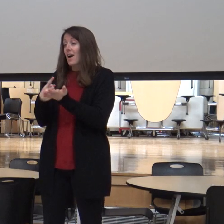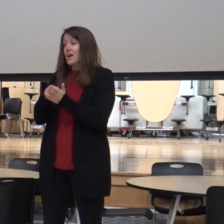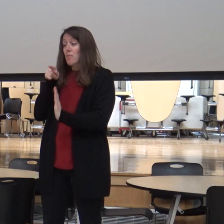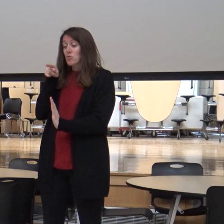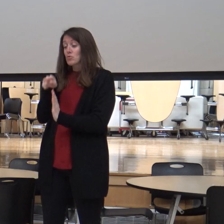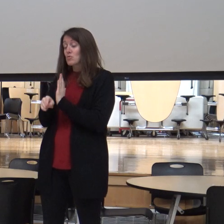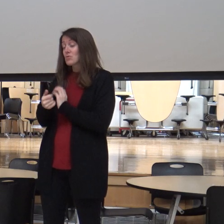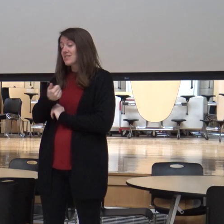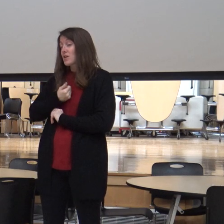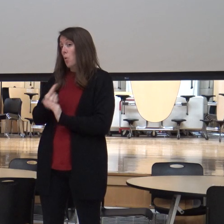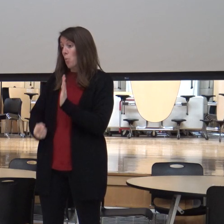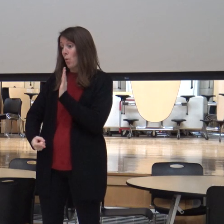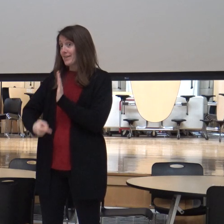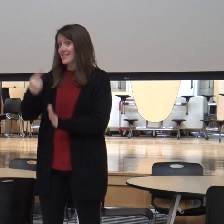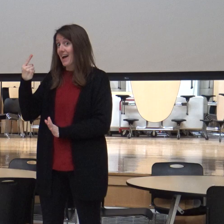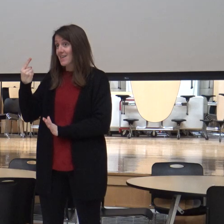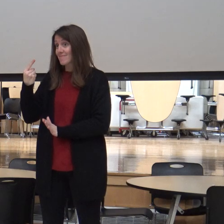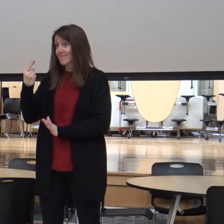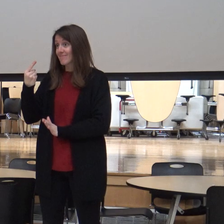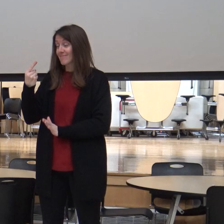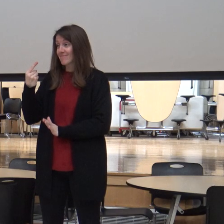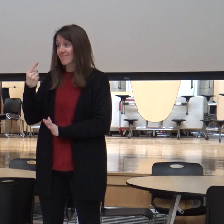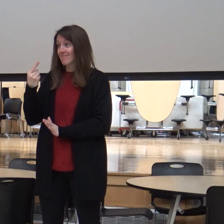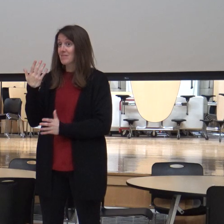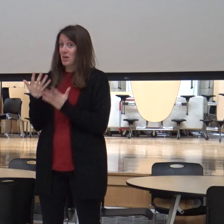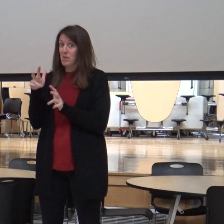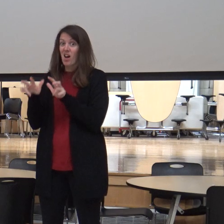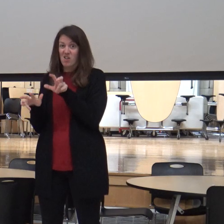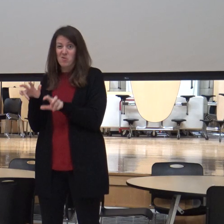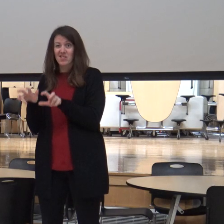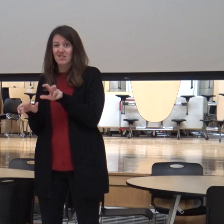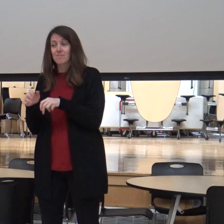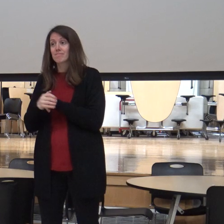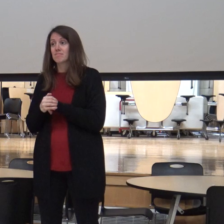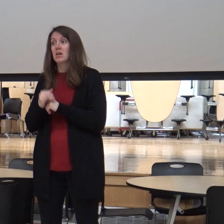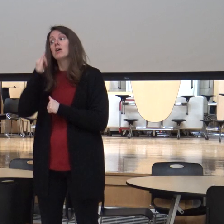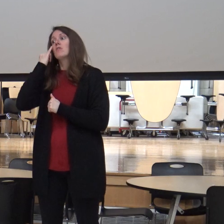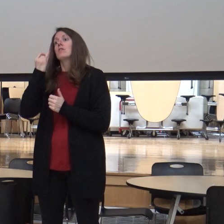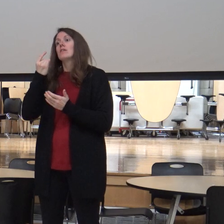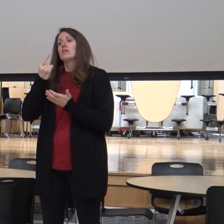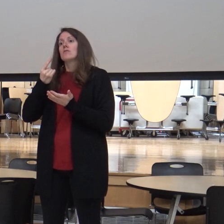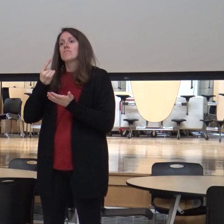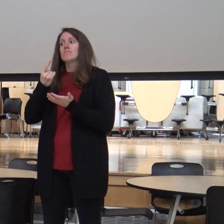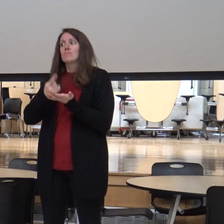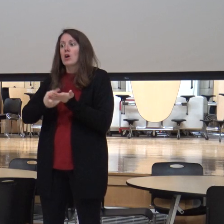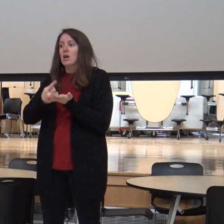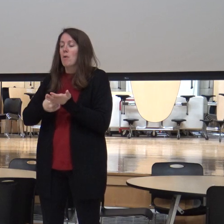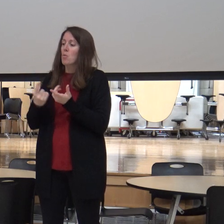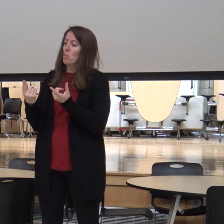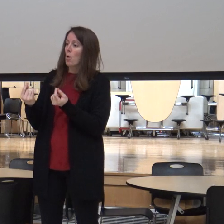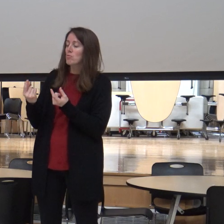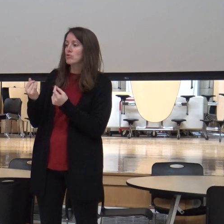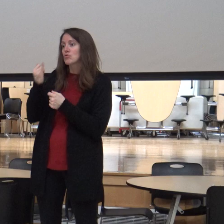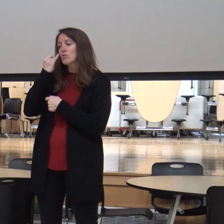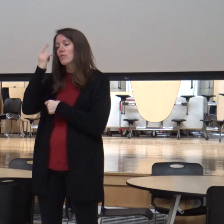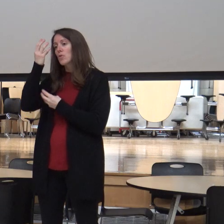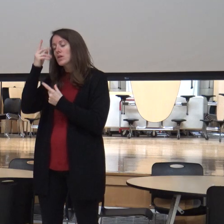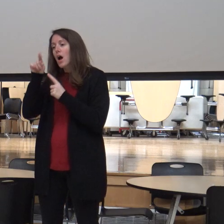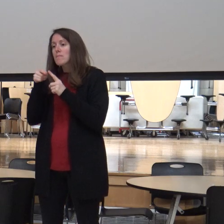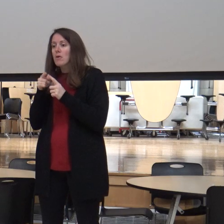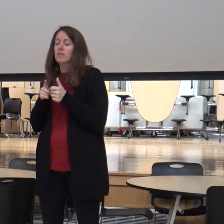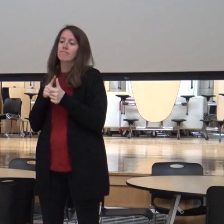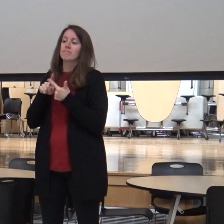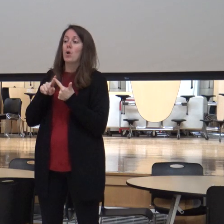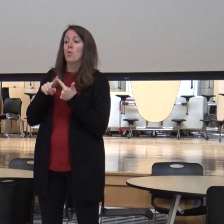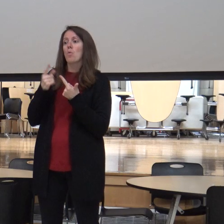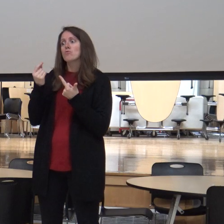one time, it's going to be kind of awkward. If we've talked about what would you do if you had thoughts of suicide, what would you do if